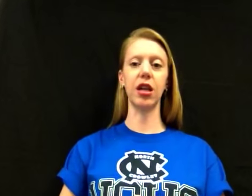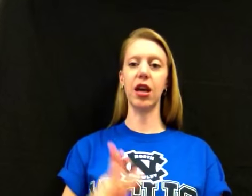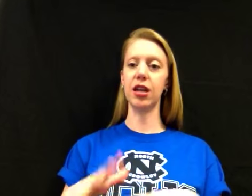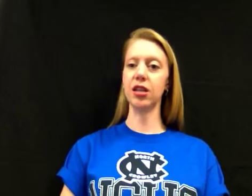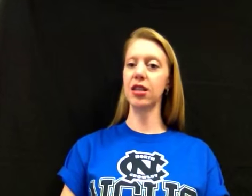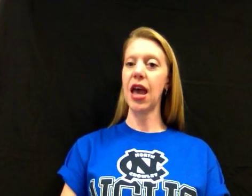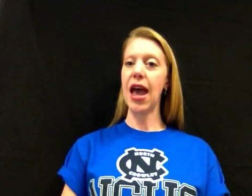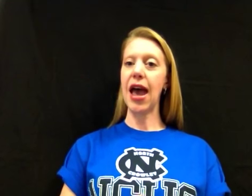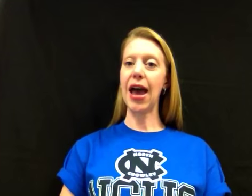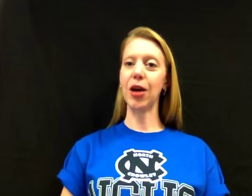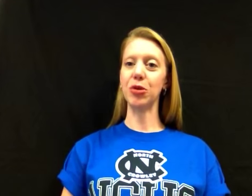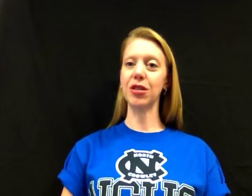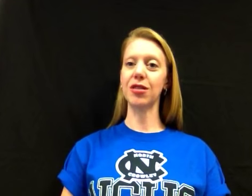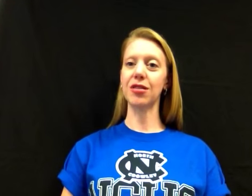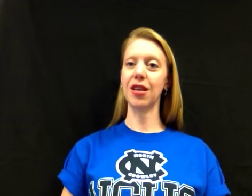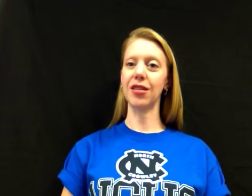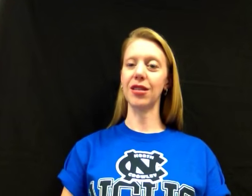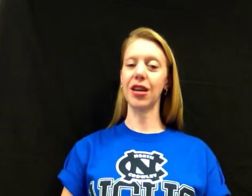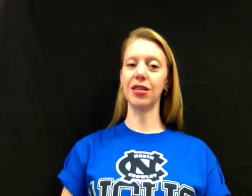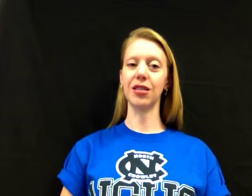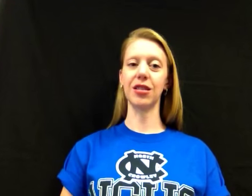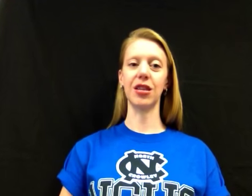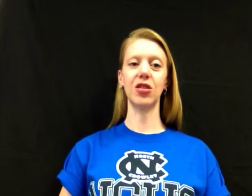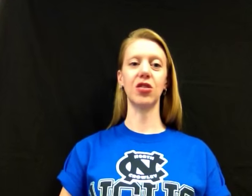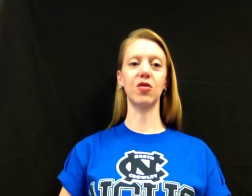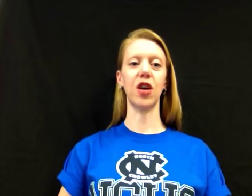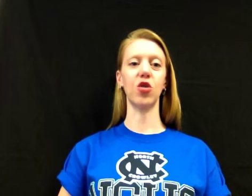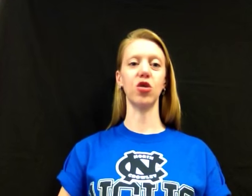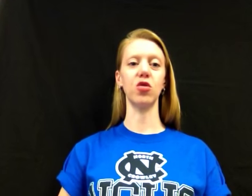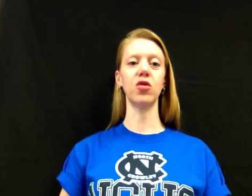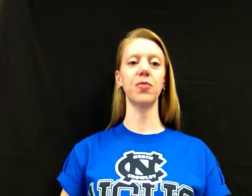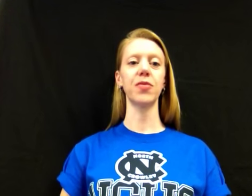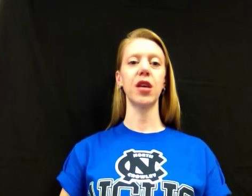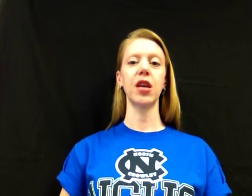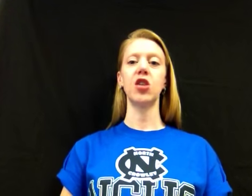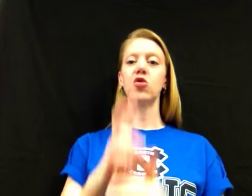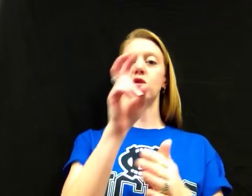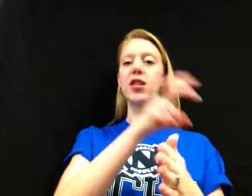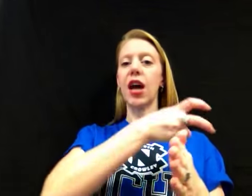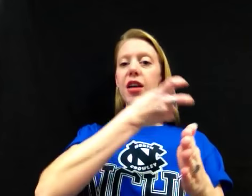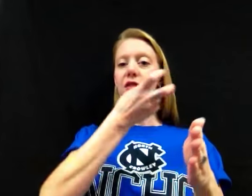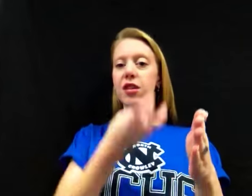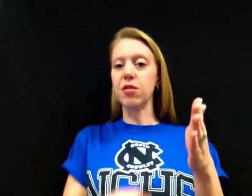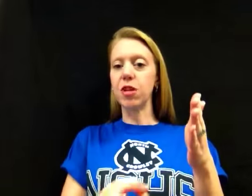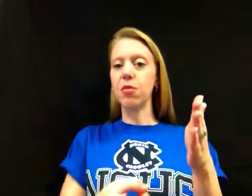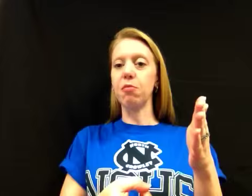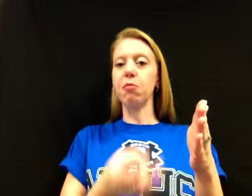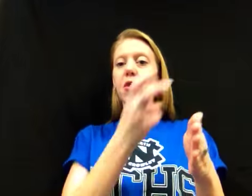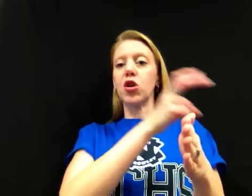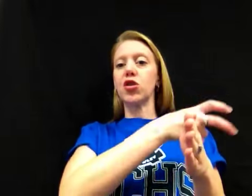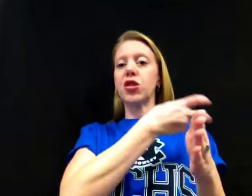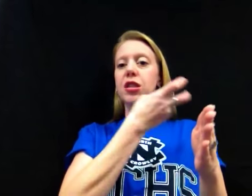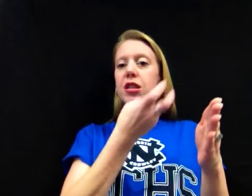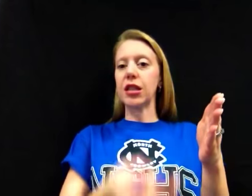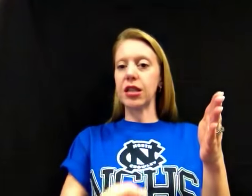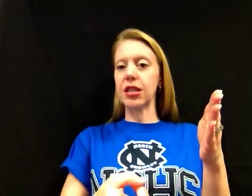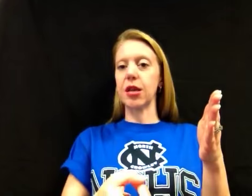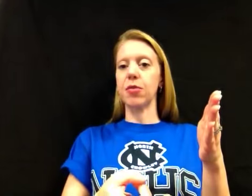and its habits and tendencies and values. To dive in, to be immersed in